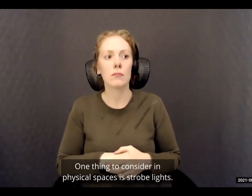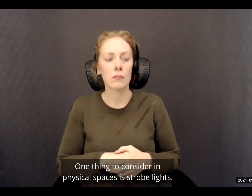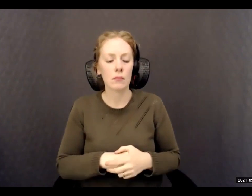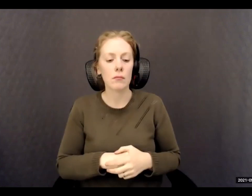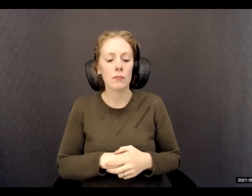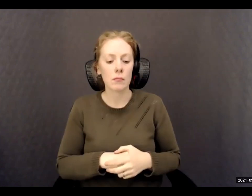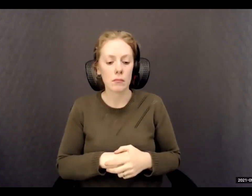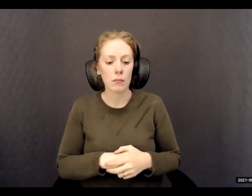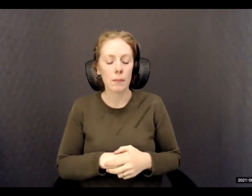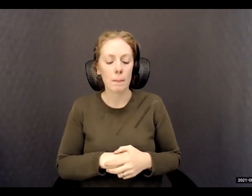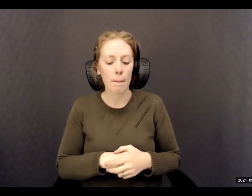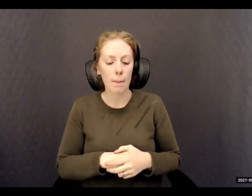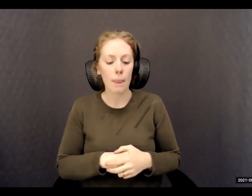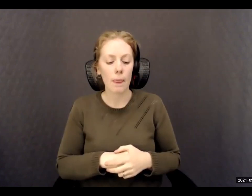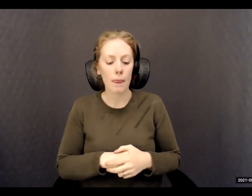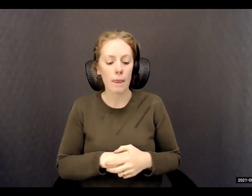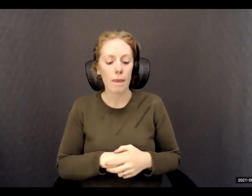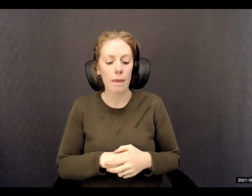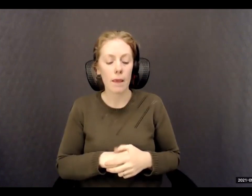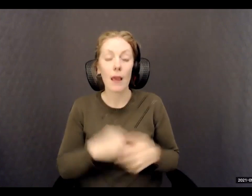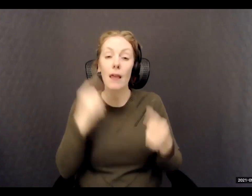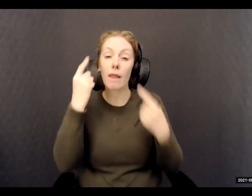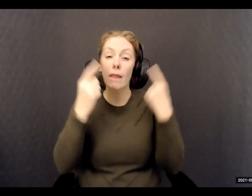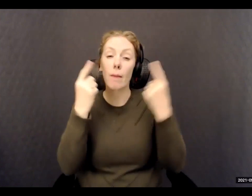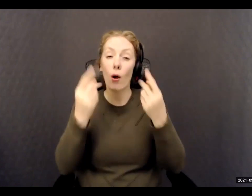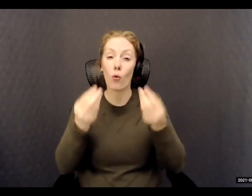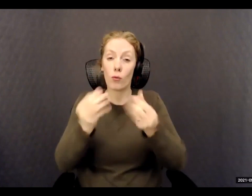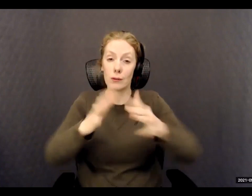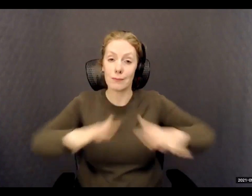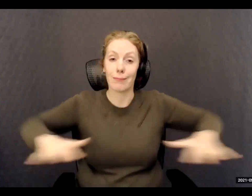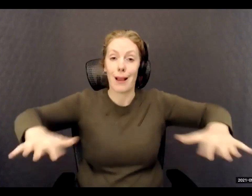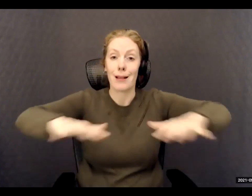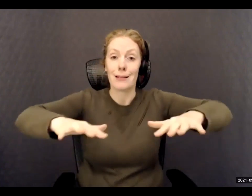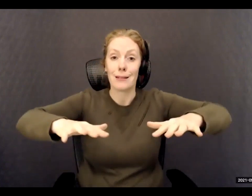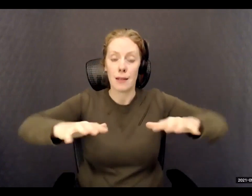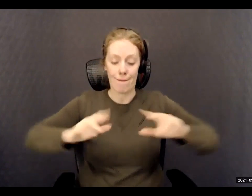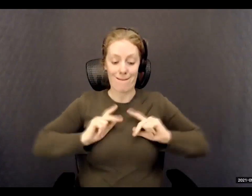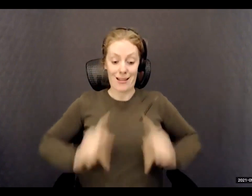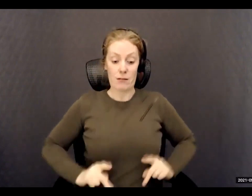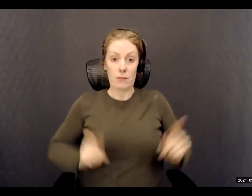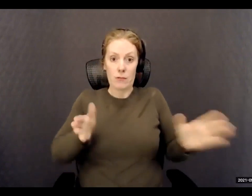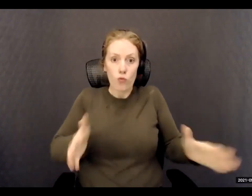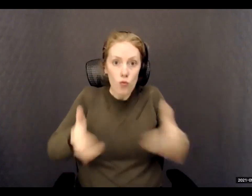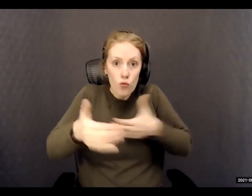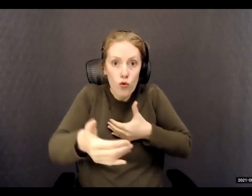in physical spaces is strobing lights.